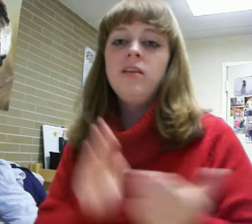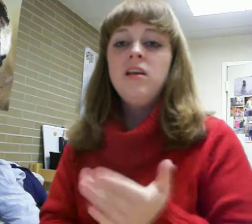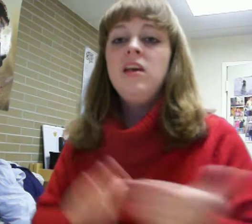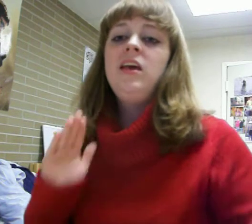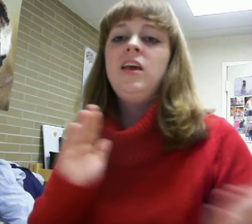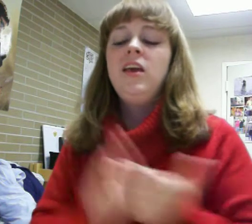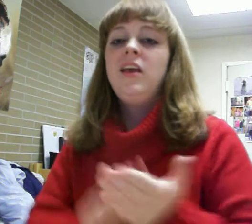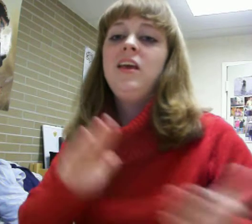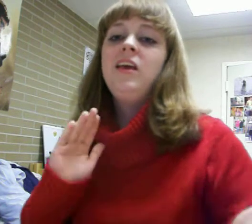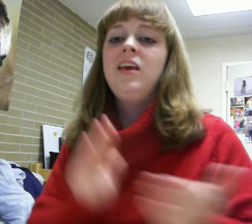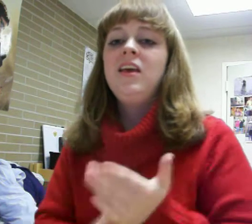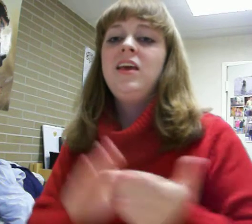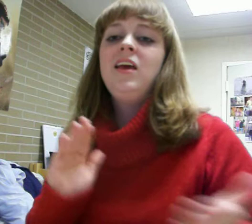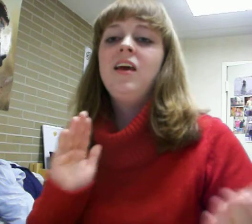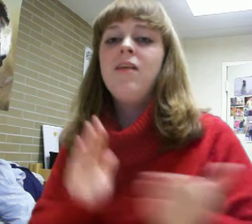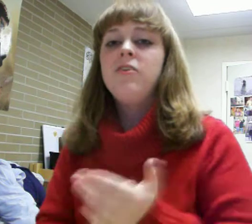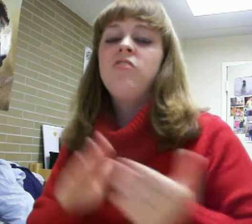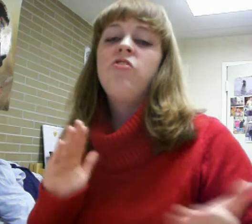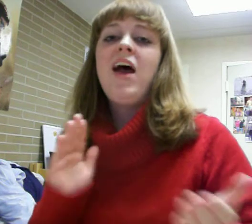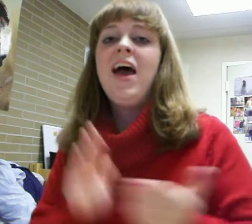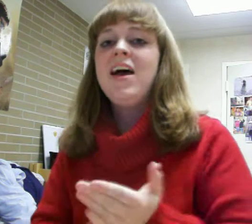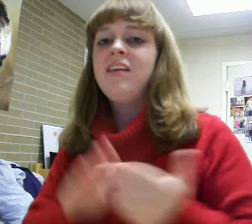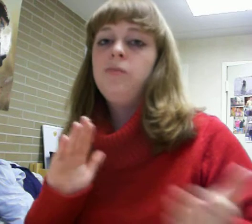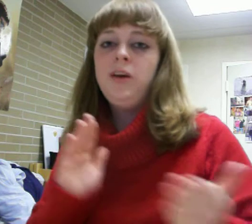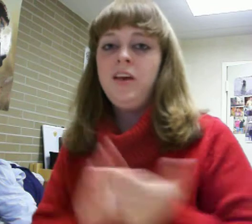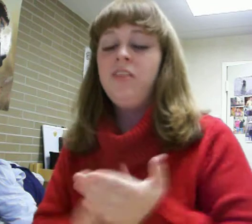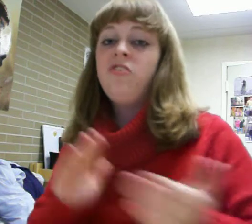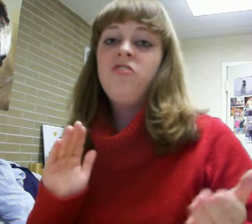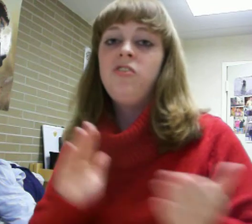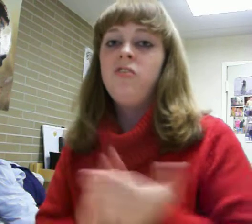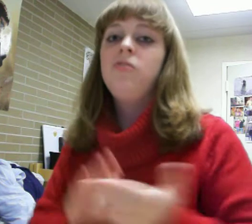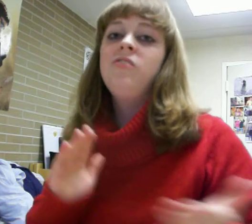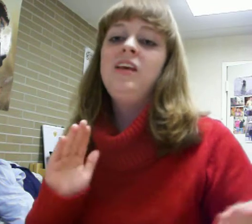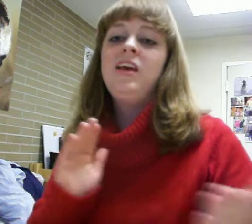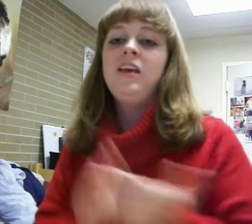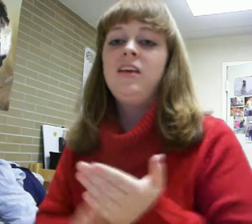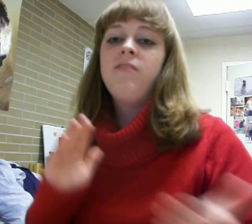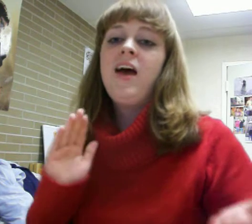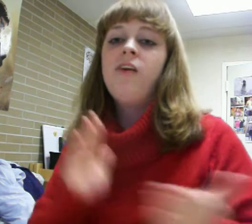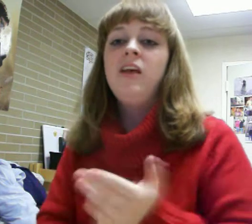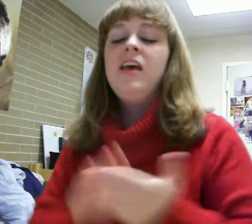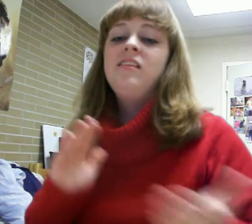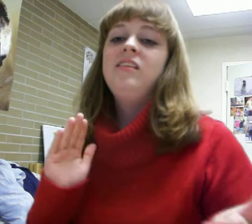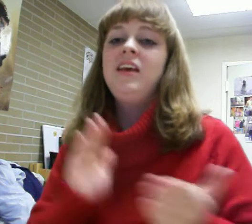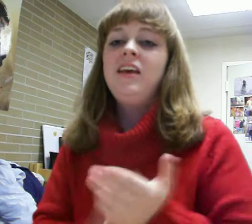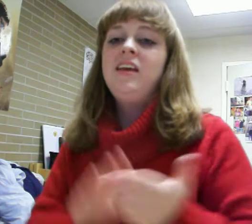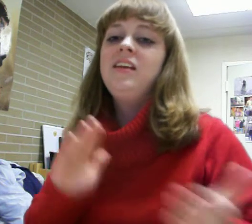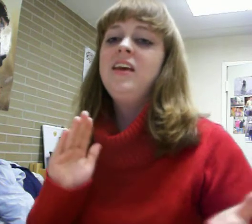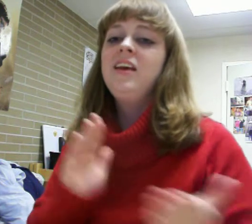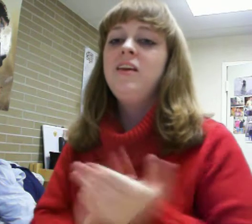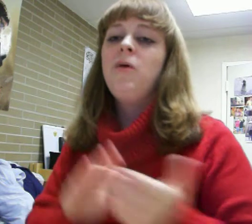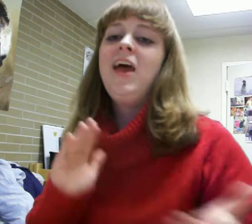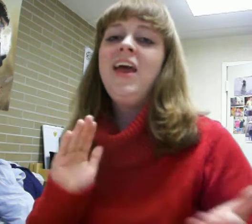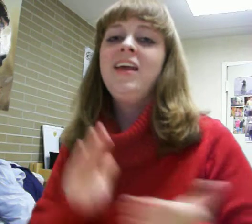He covers his tracks with the shoes he found Sitting and waiting